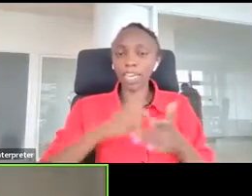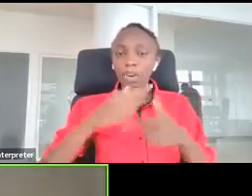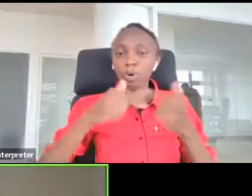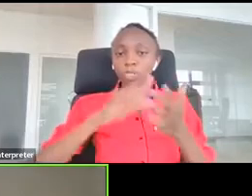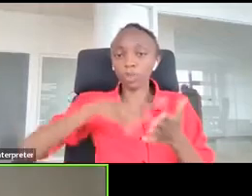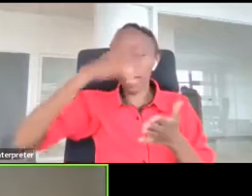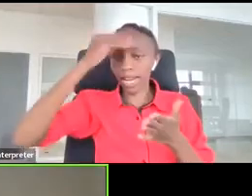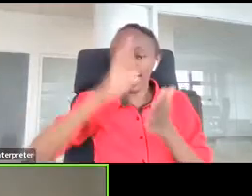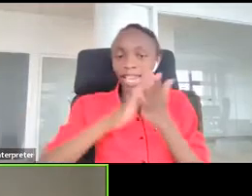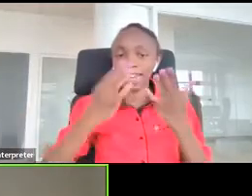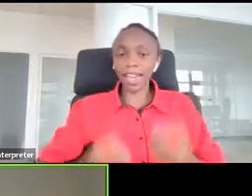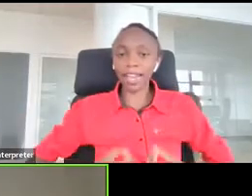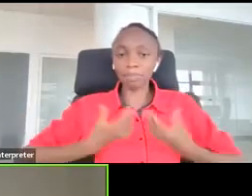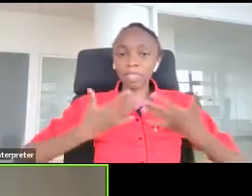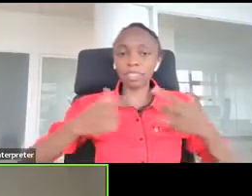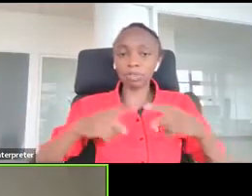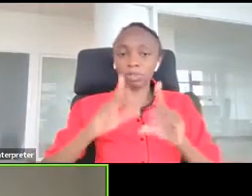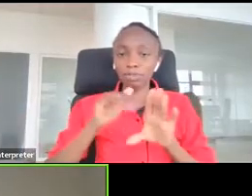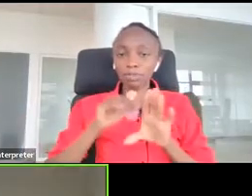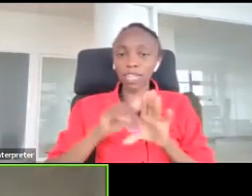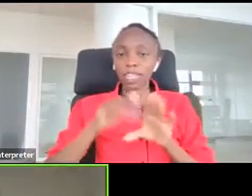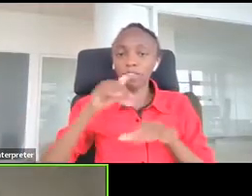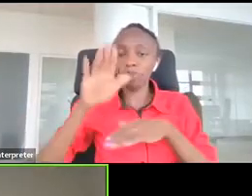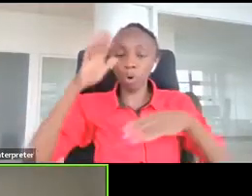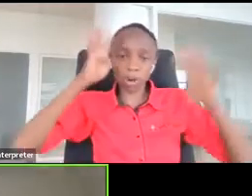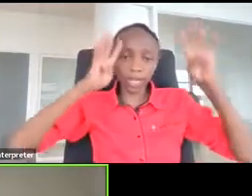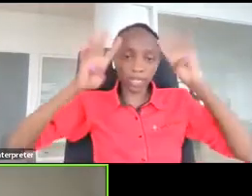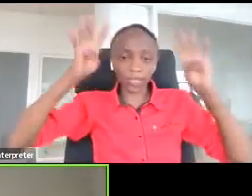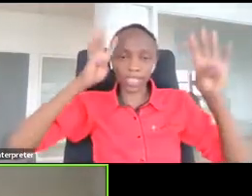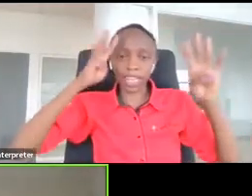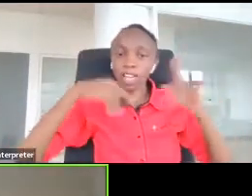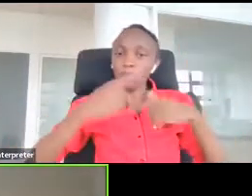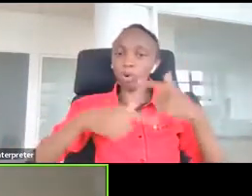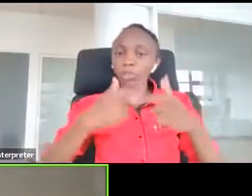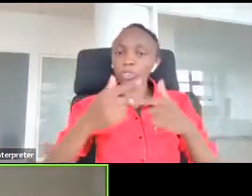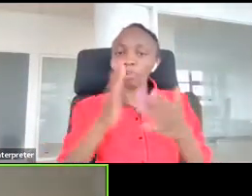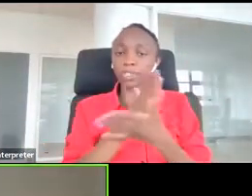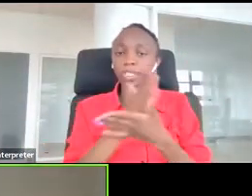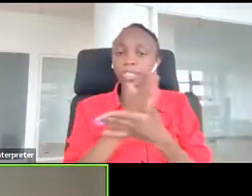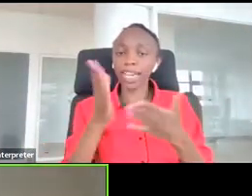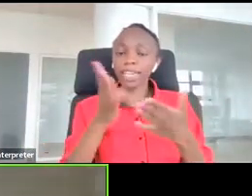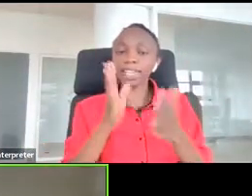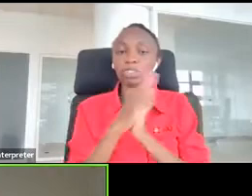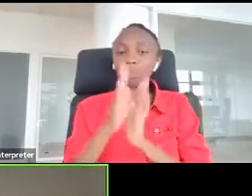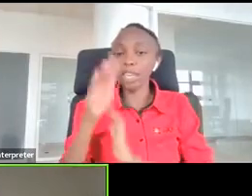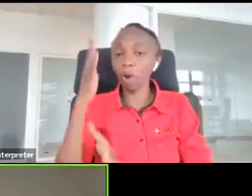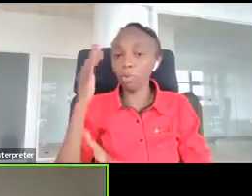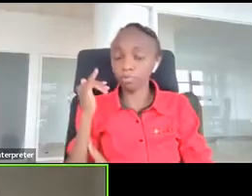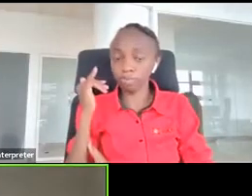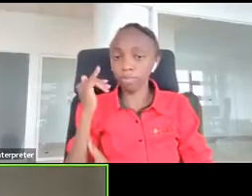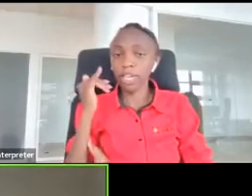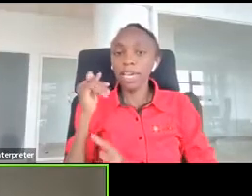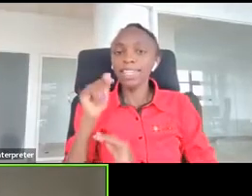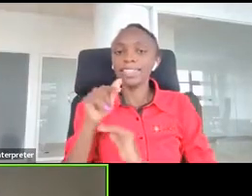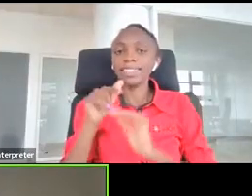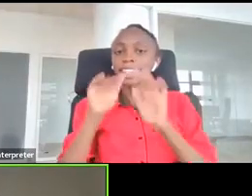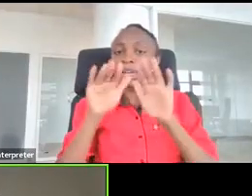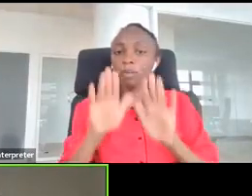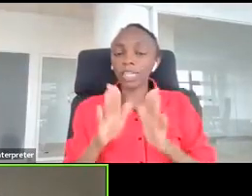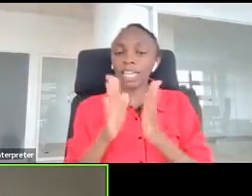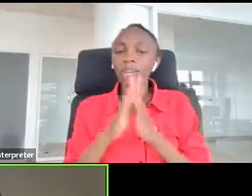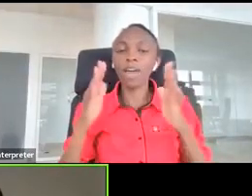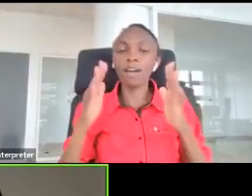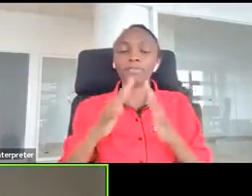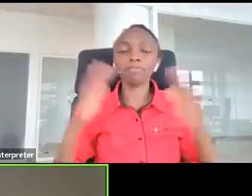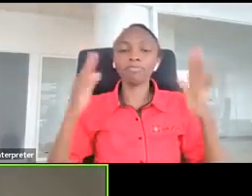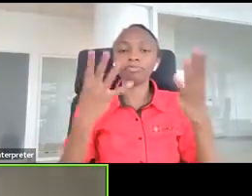your creativity. Just keep telling your stories because they're important, and there's a huge audience out here that wants to